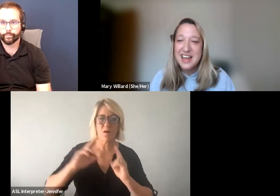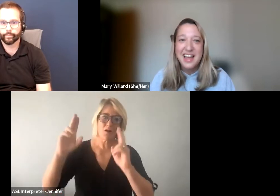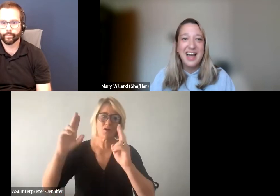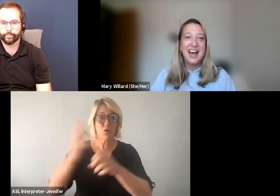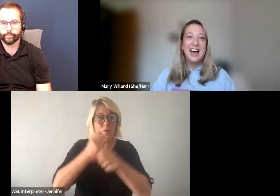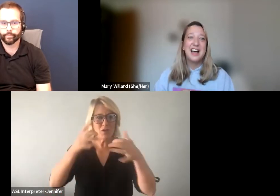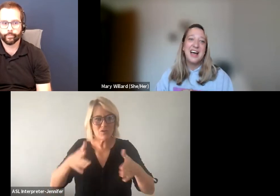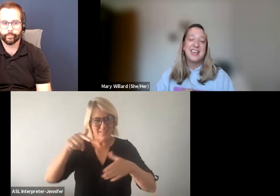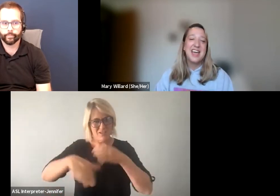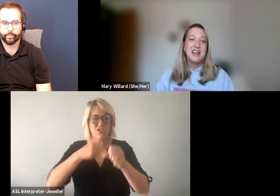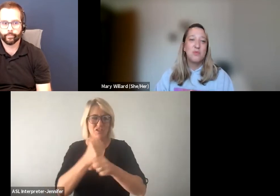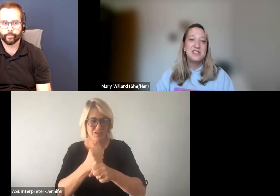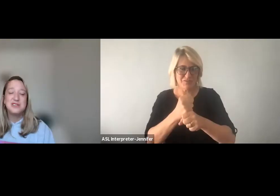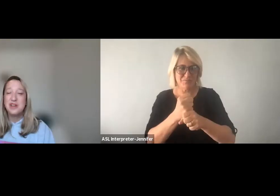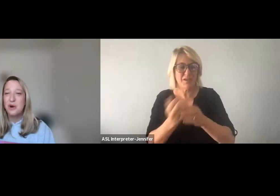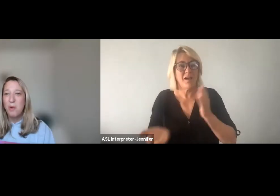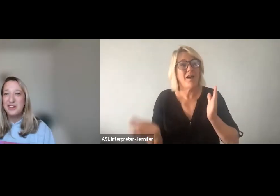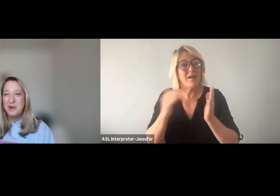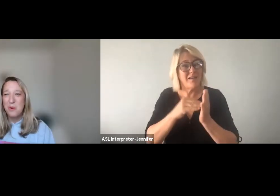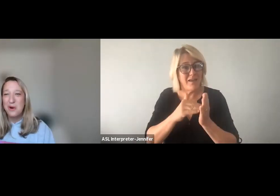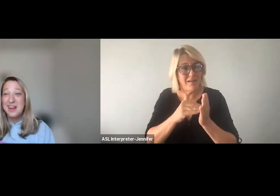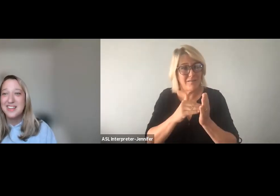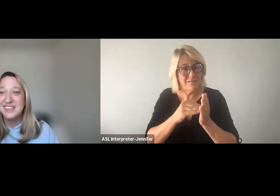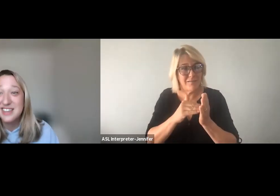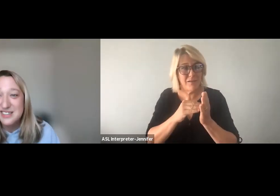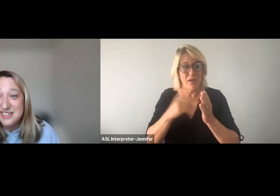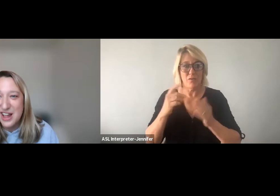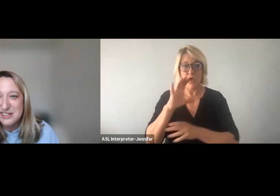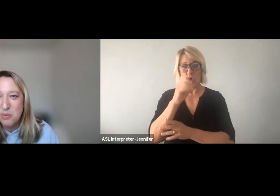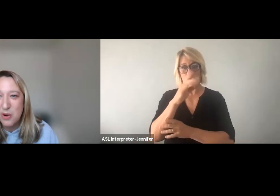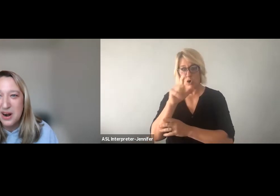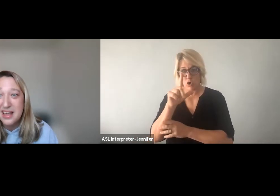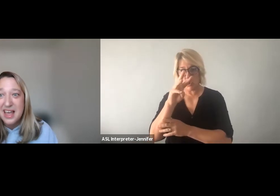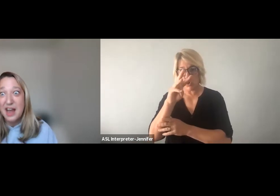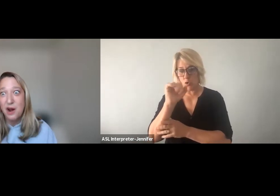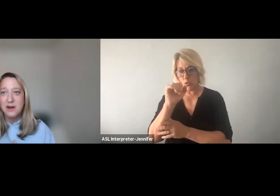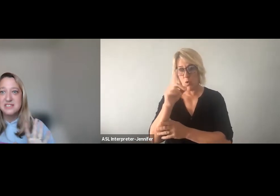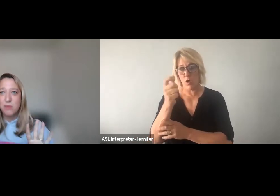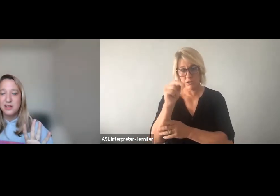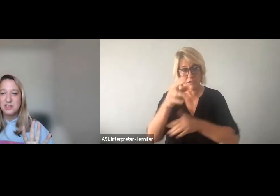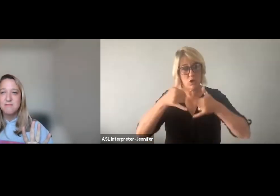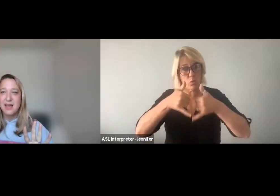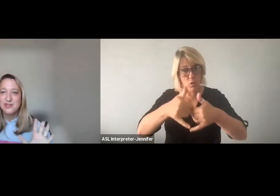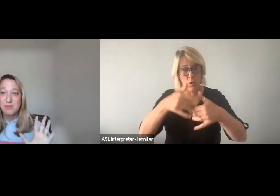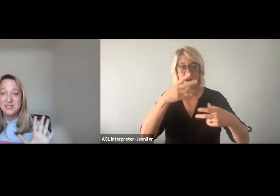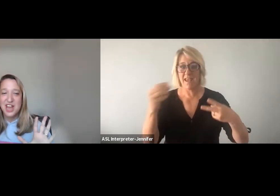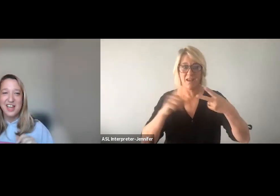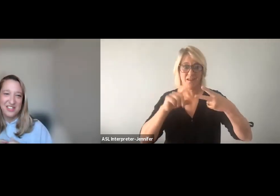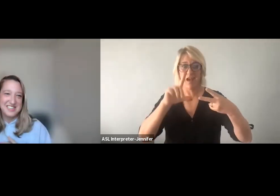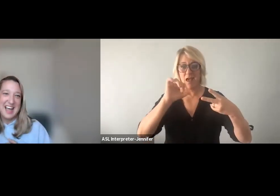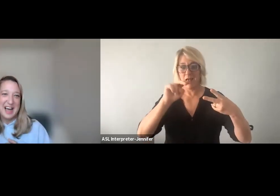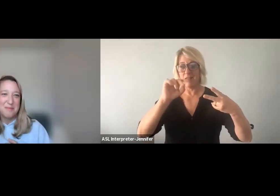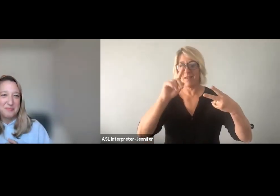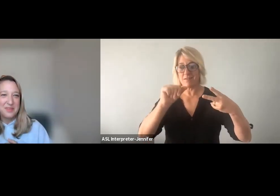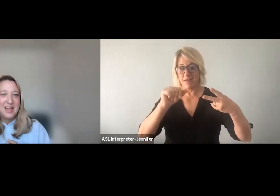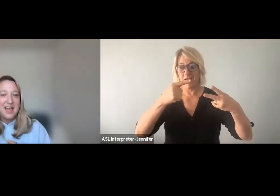year. Again, we do the Earl Walden Award and the Linda Gonzalez Award. I don't want to spoil too much, but check out